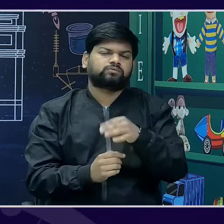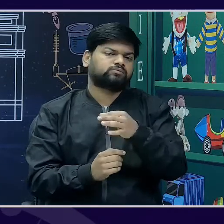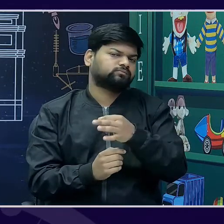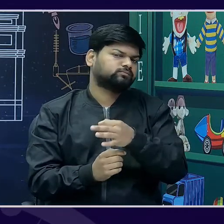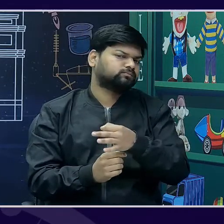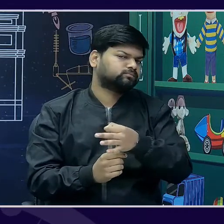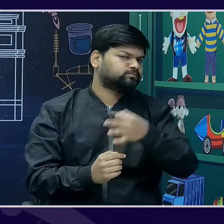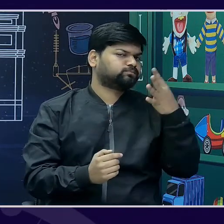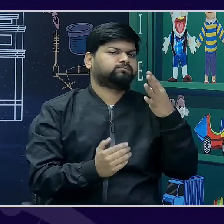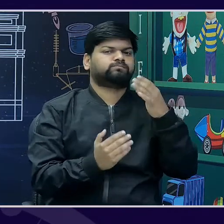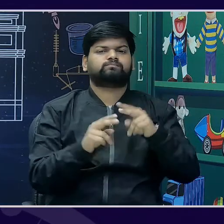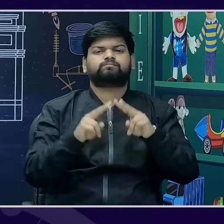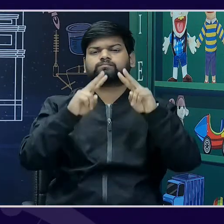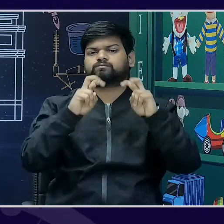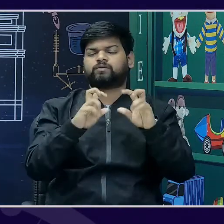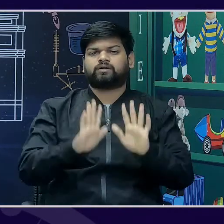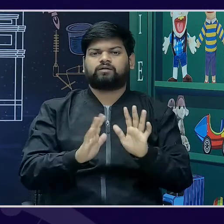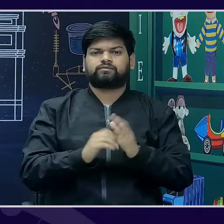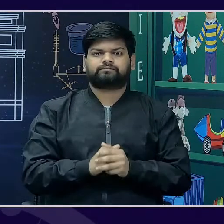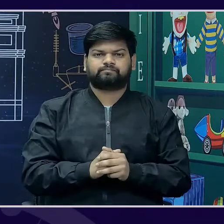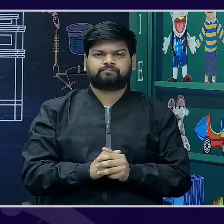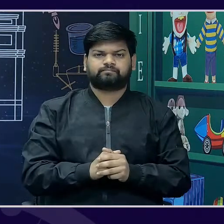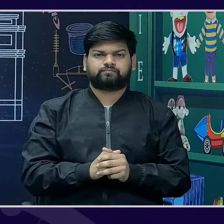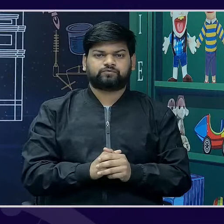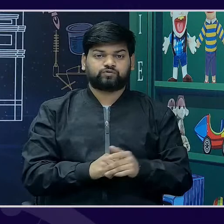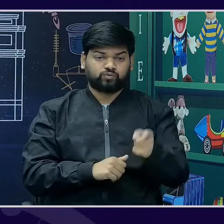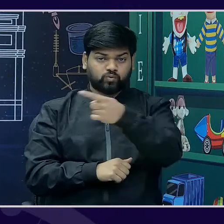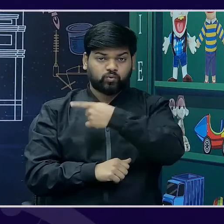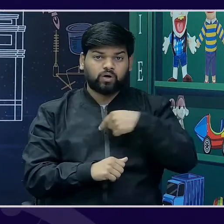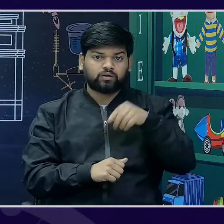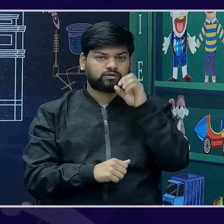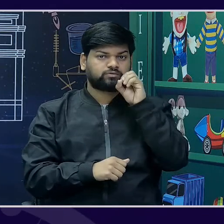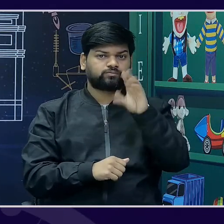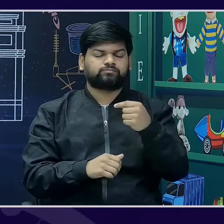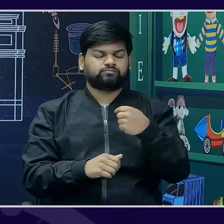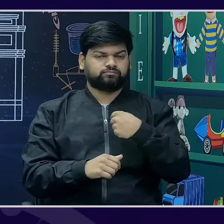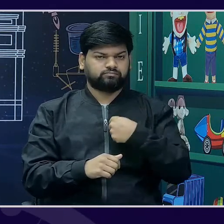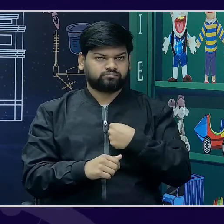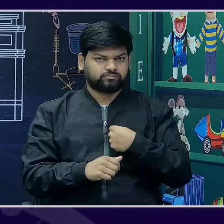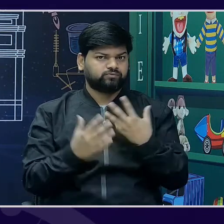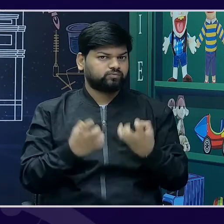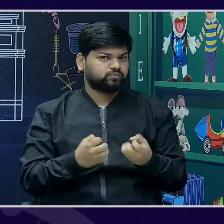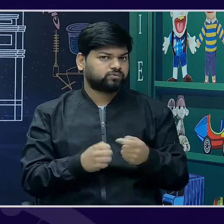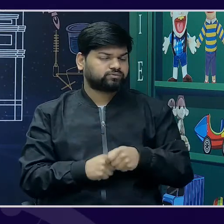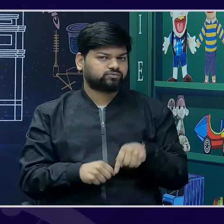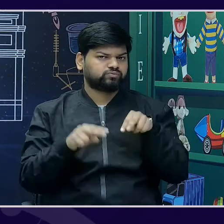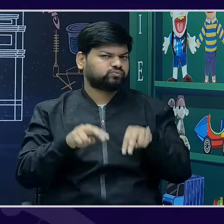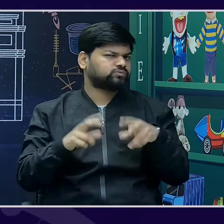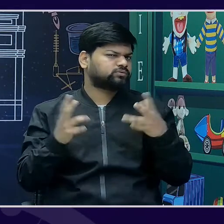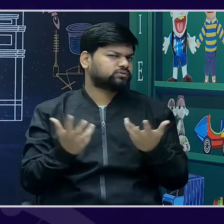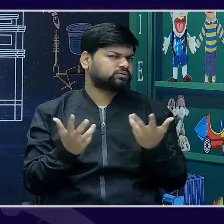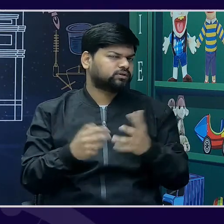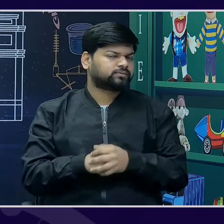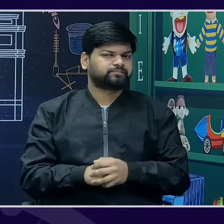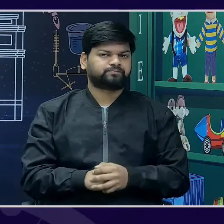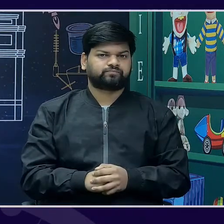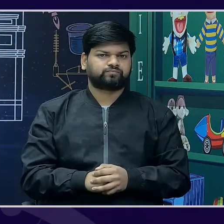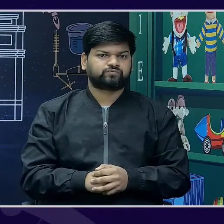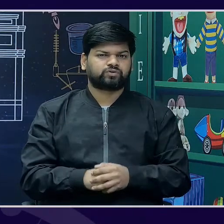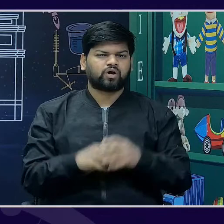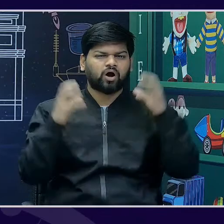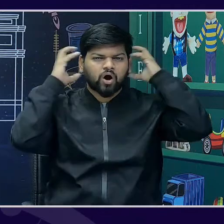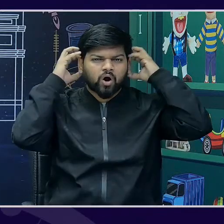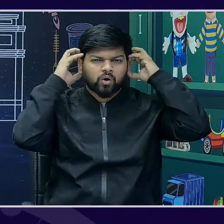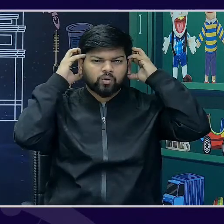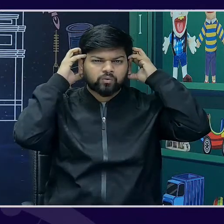segment of this series, and I would like to inform you that the title of discussion is The Audiological Clinic. Now, what is the